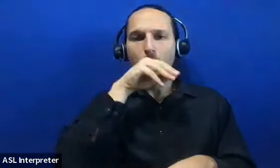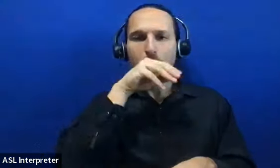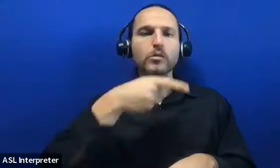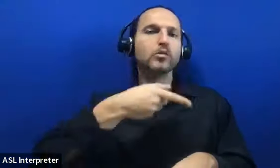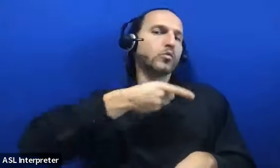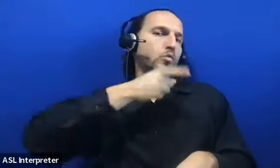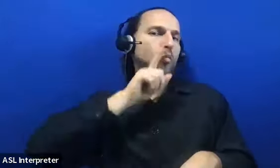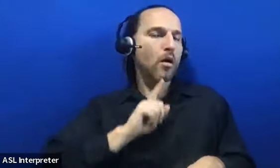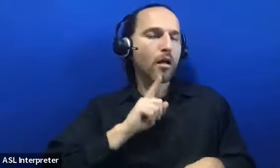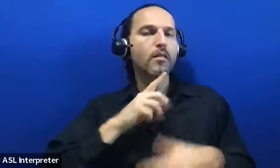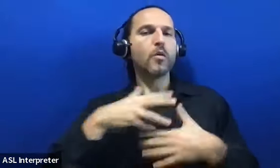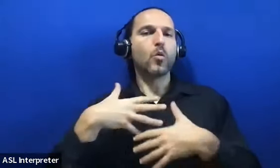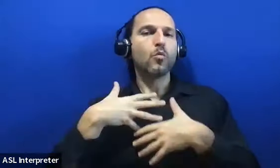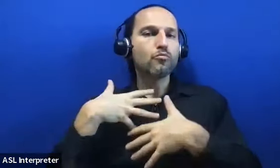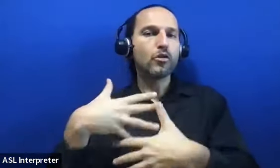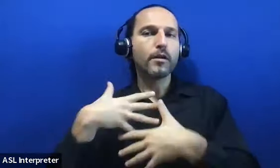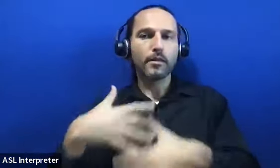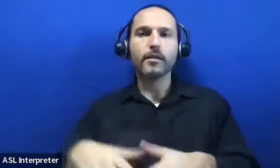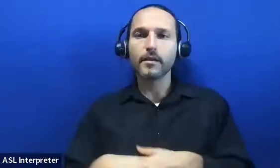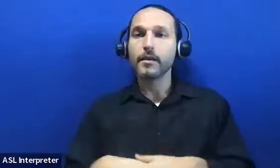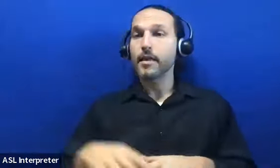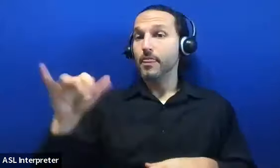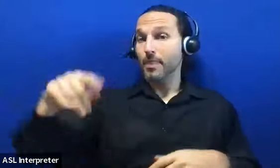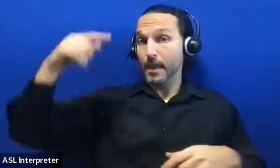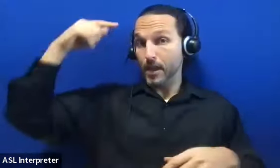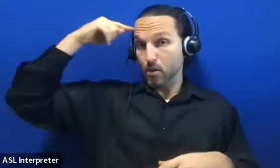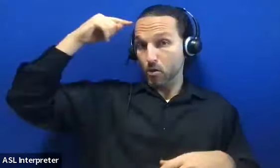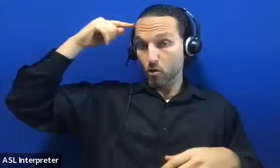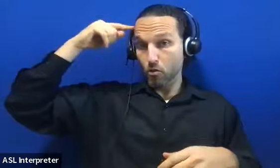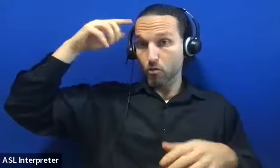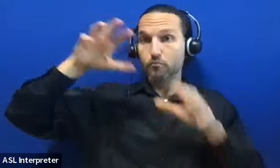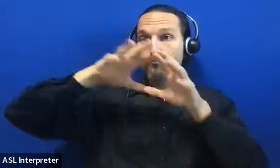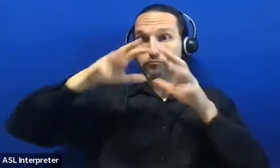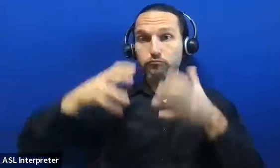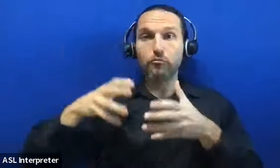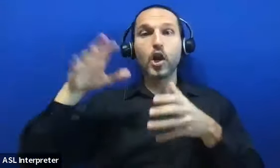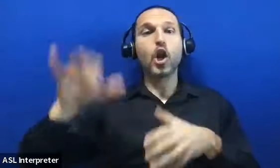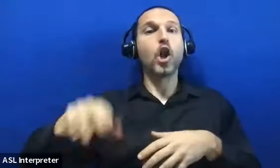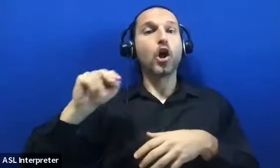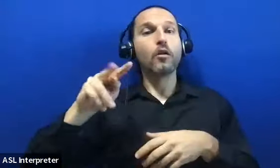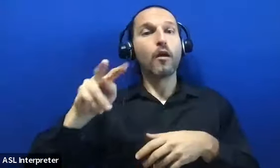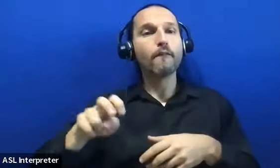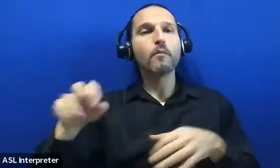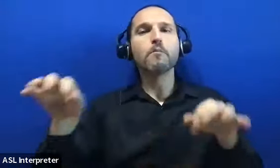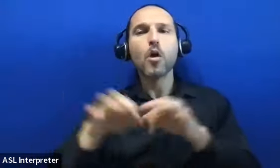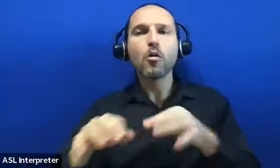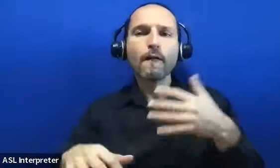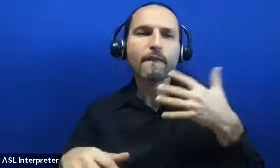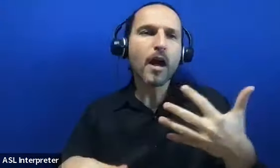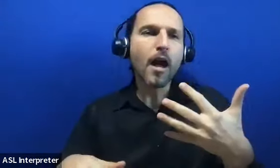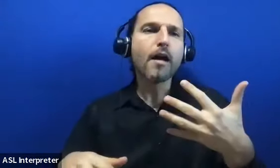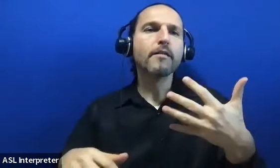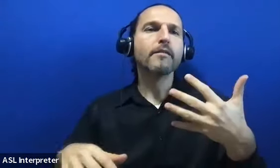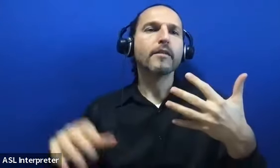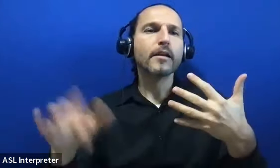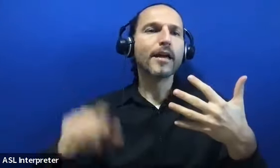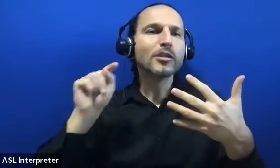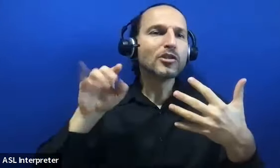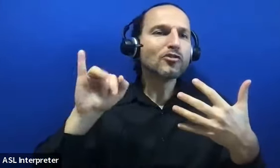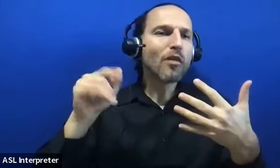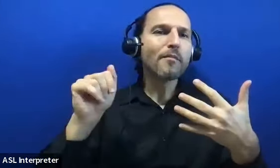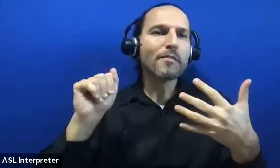in babies. Here are the cranial nerves. So the most important ones are cranial nerve 5, the trigeminal nerve, cranial